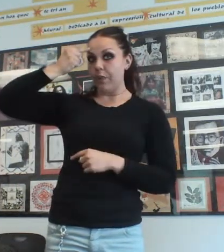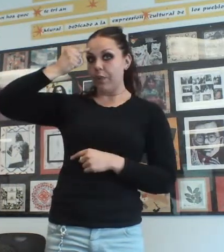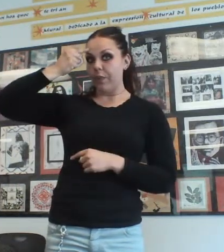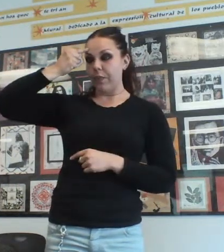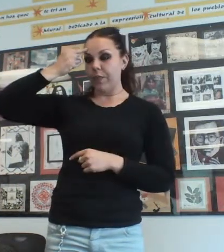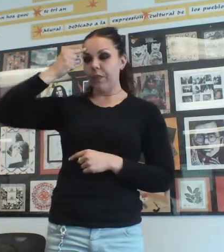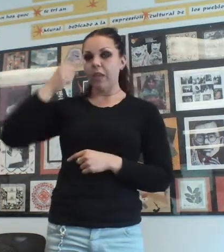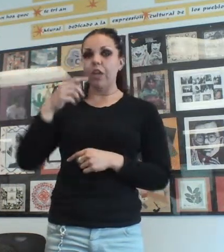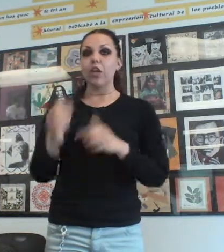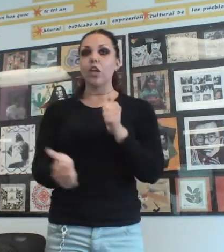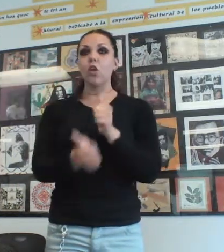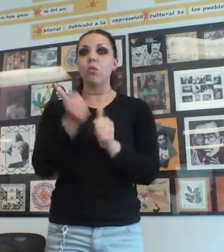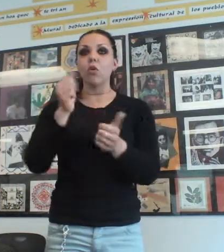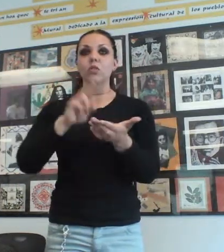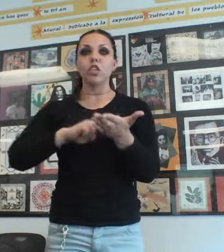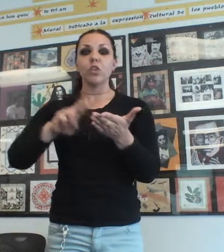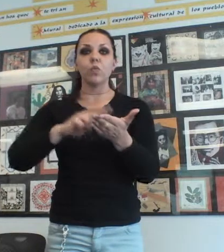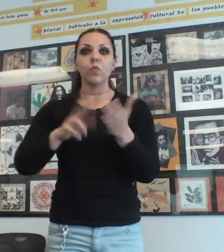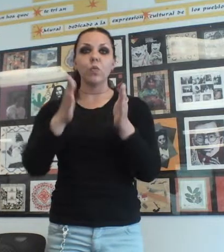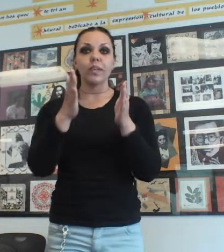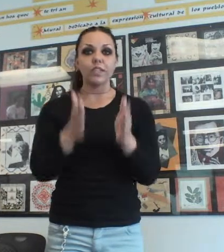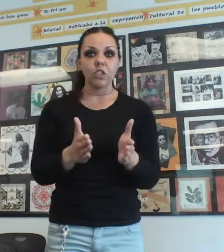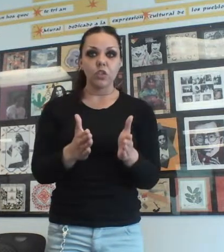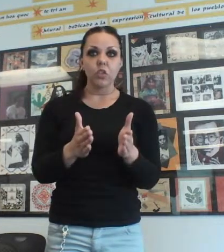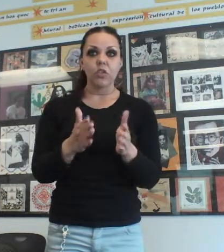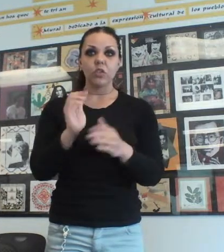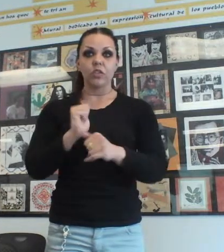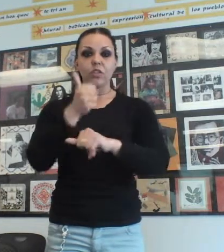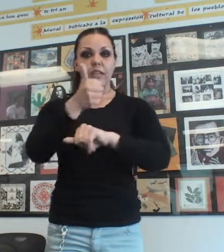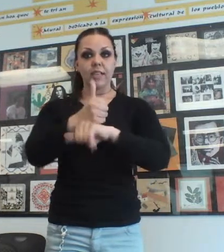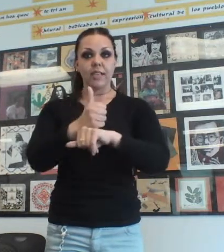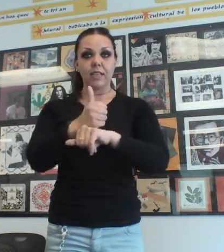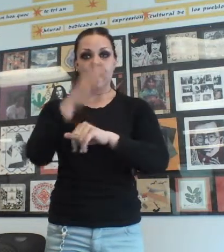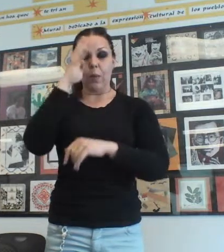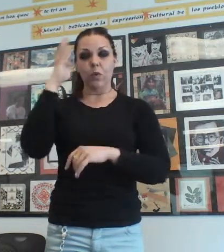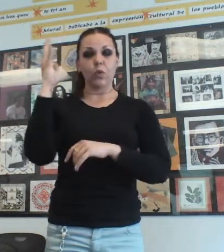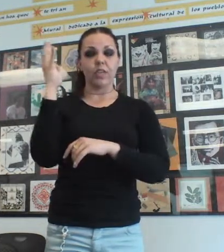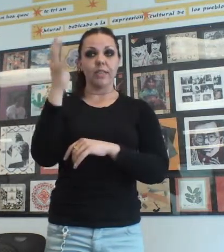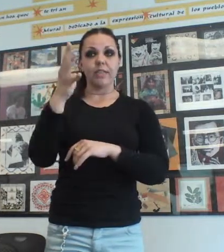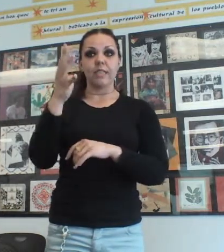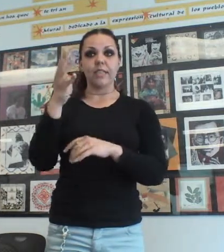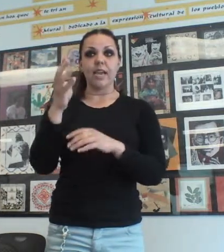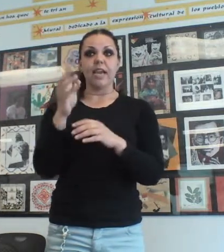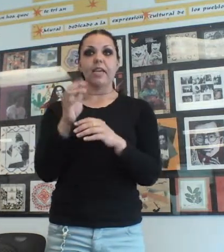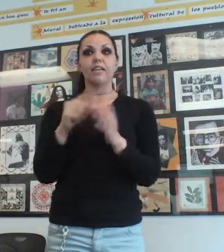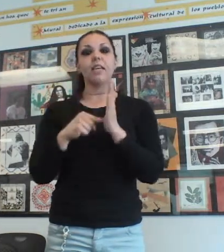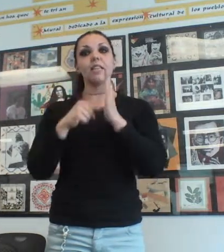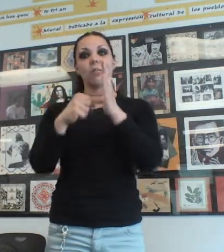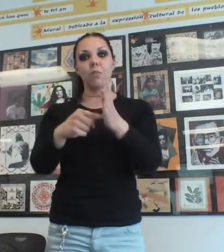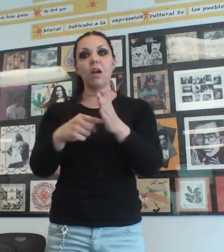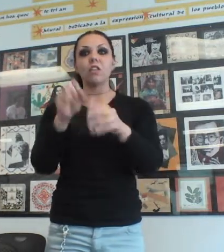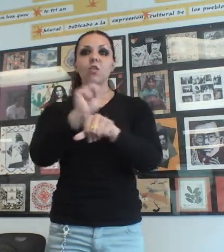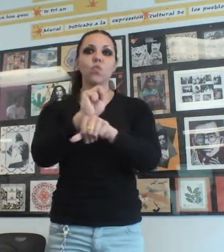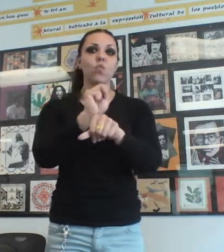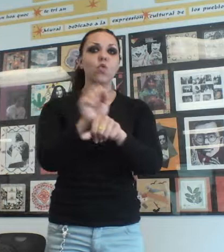the researchers who have created these models are interpreters who have been working in the field for a long time. They're